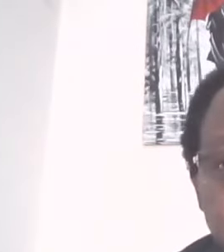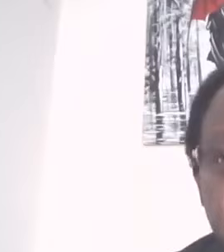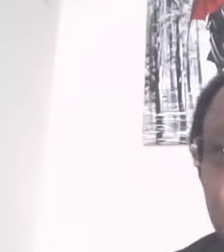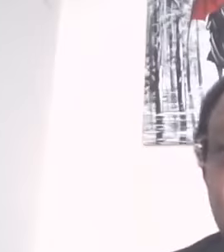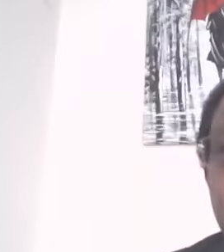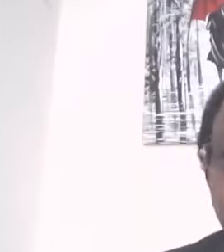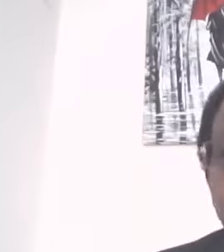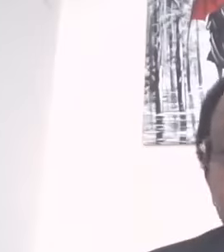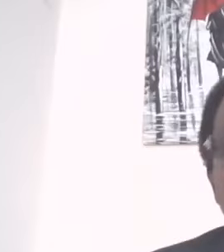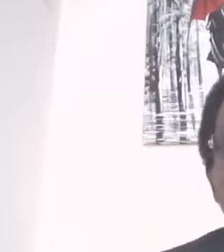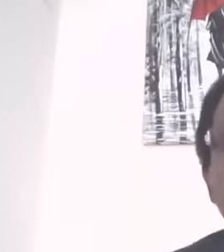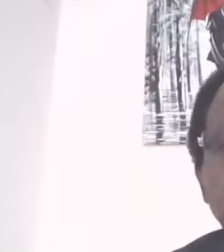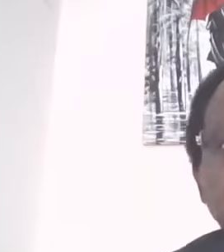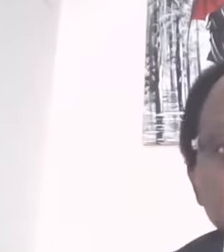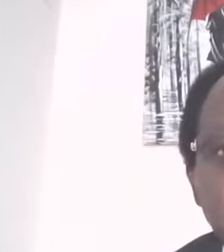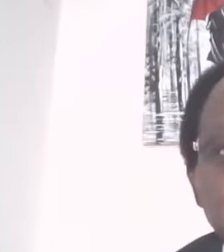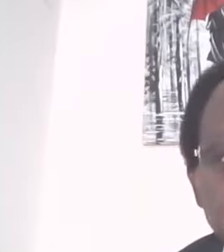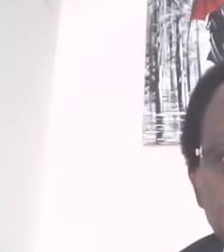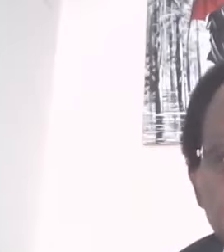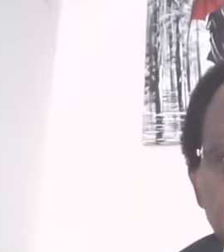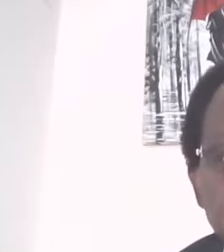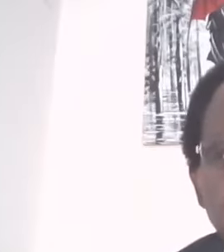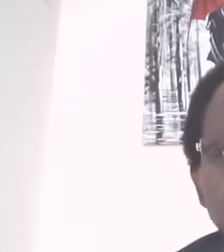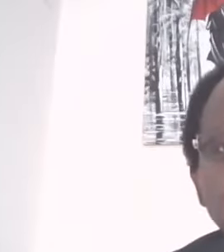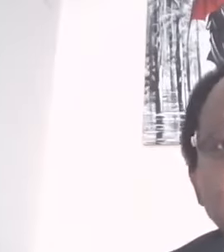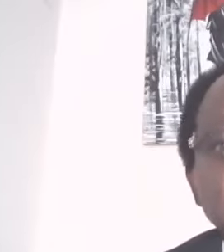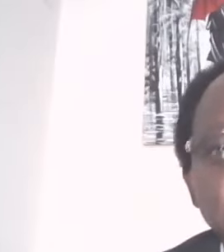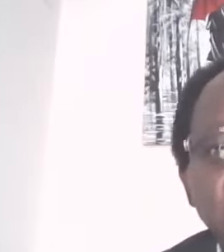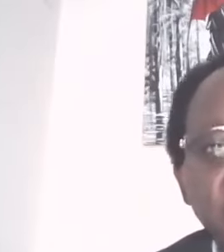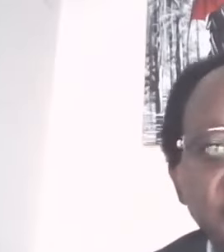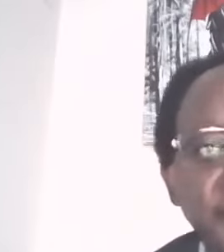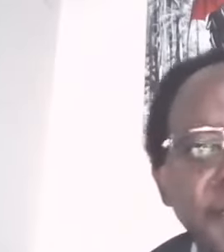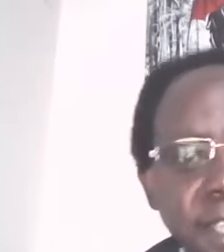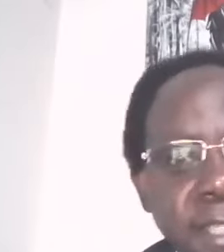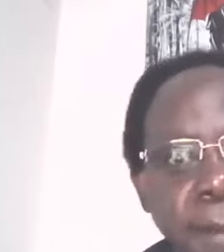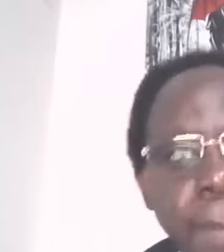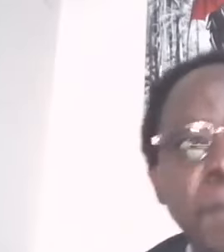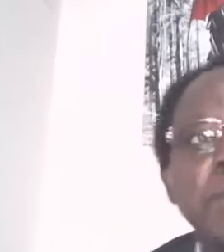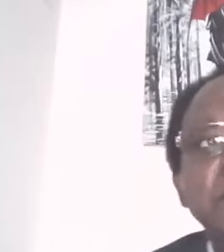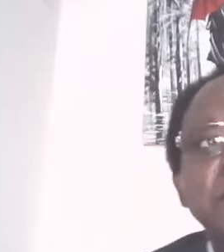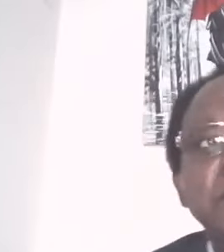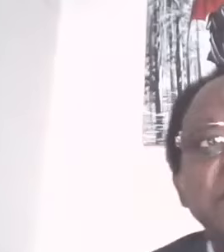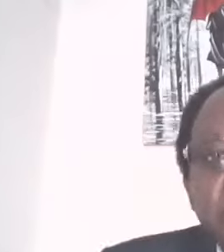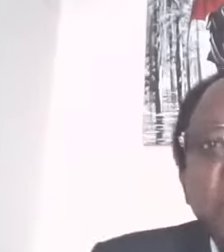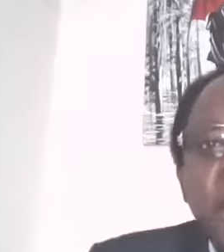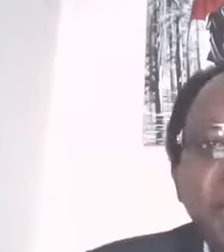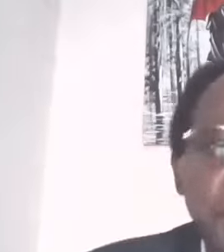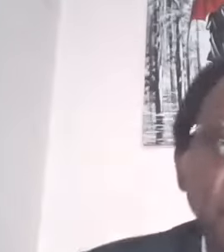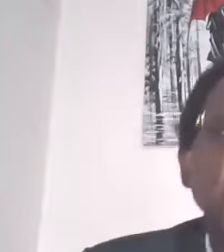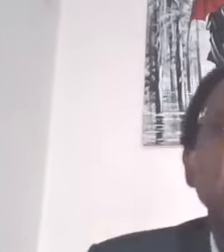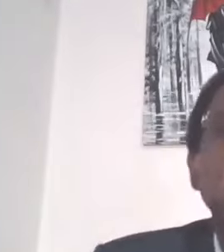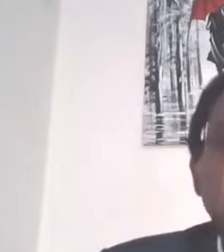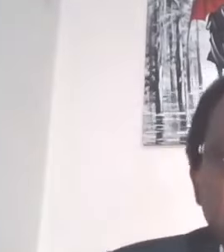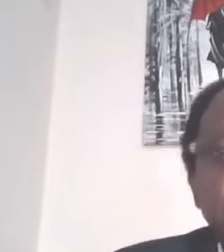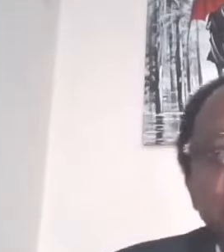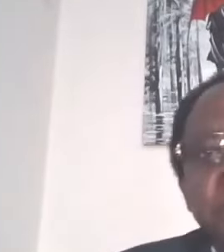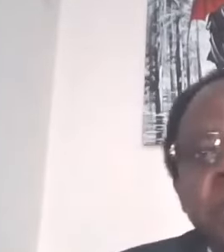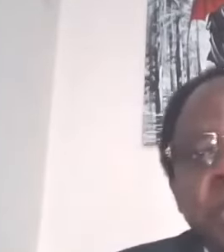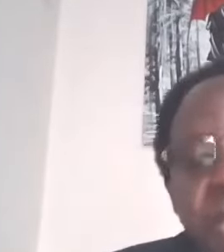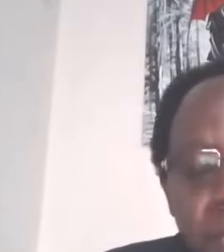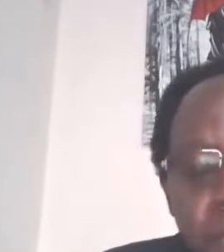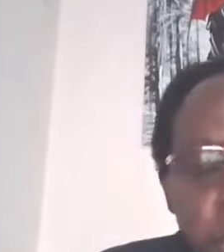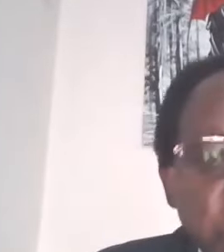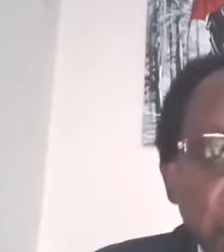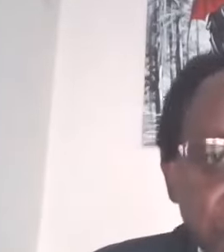disciplinary courses. That forces the person to come for treatment. So to that extent, yes. But for treatment to work, the person also needs to